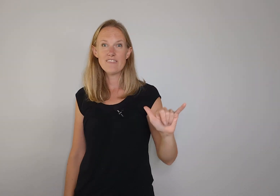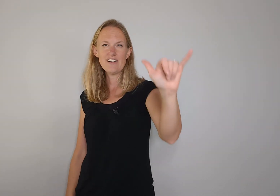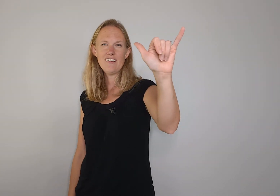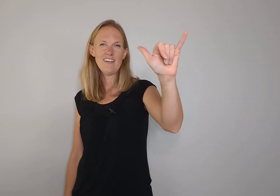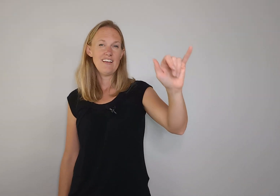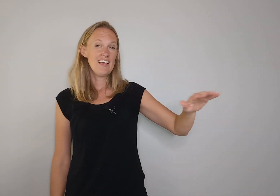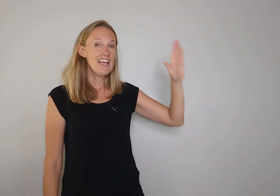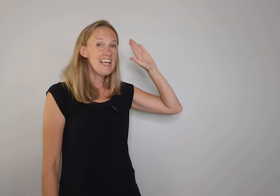Forever,